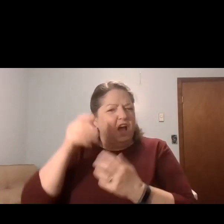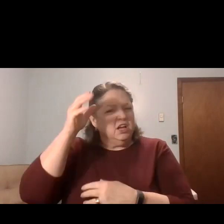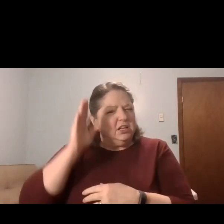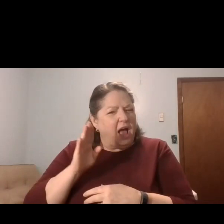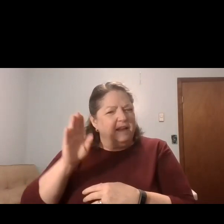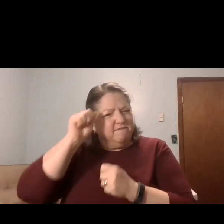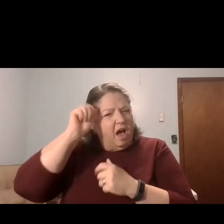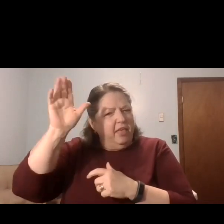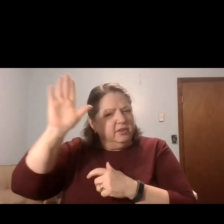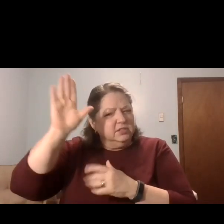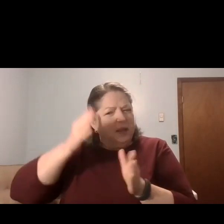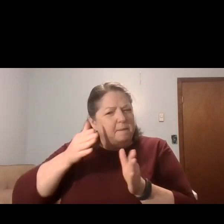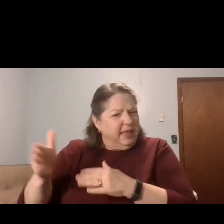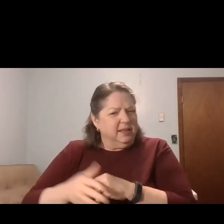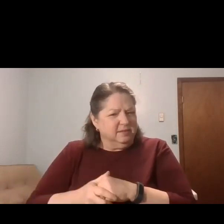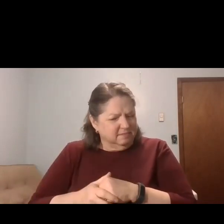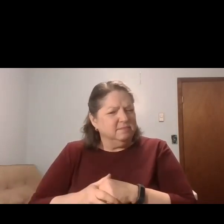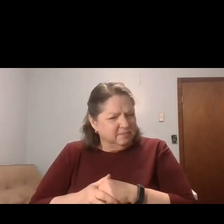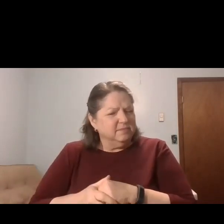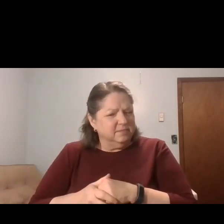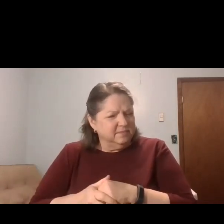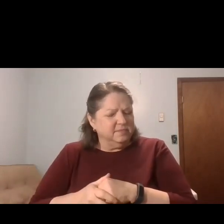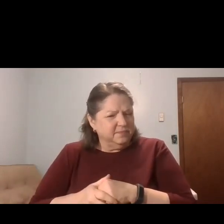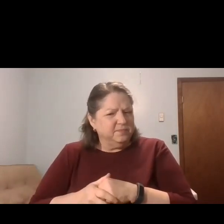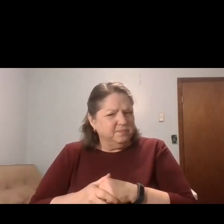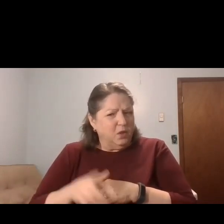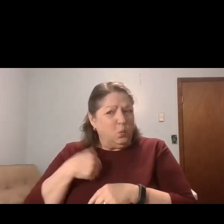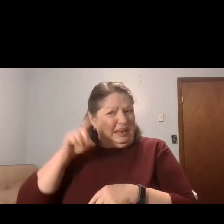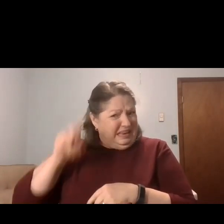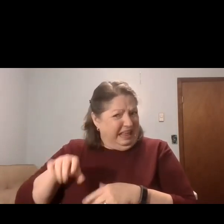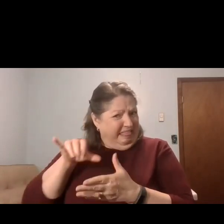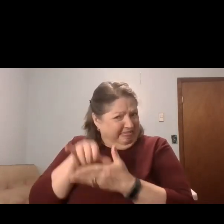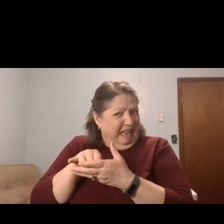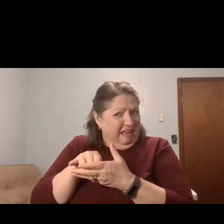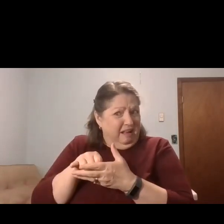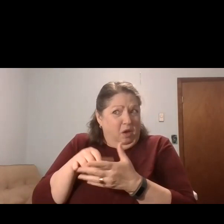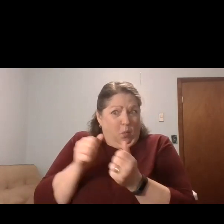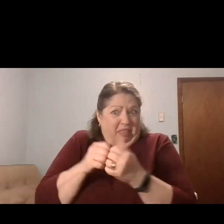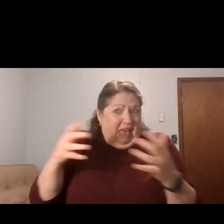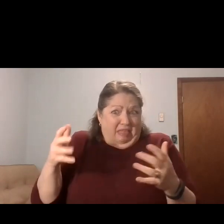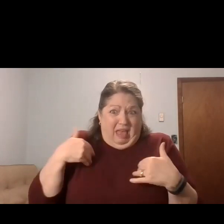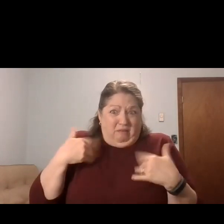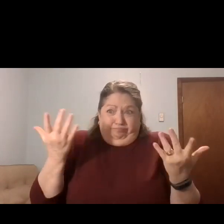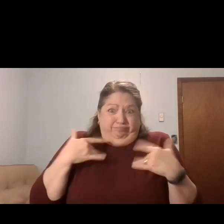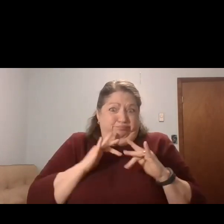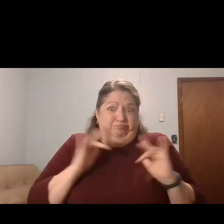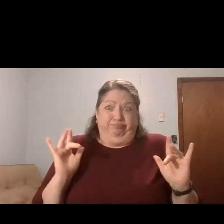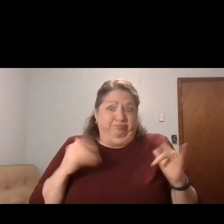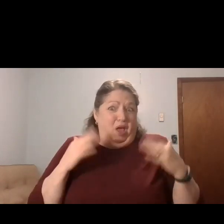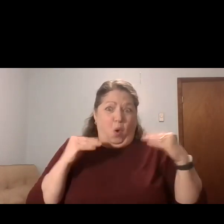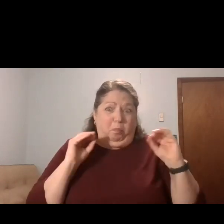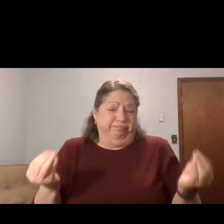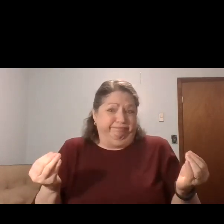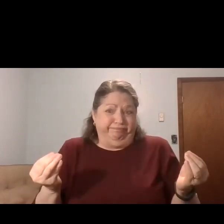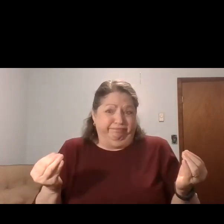and the whole world as a whole. And so if you remember last week in reference to Jesus, we said that Jesus was